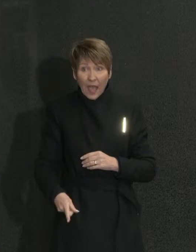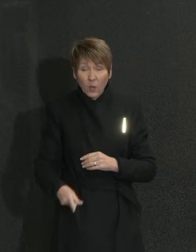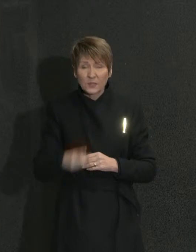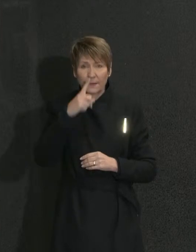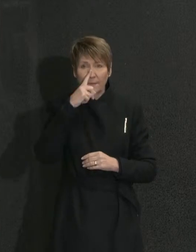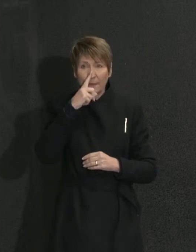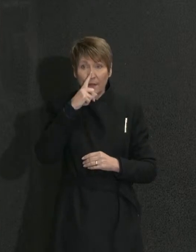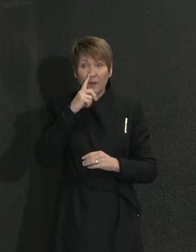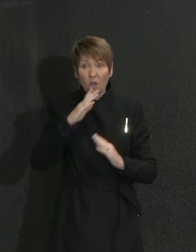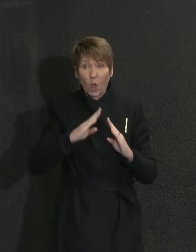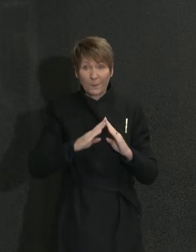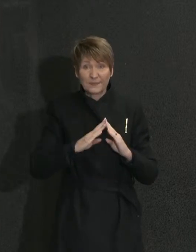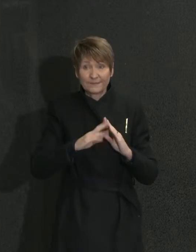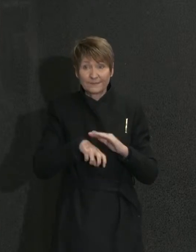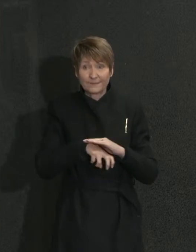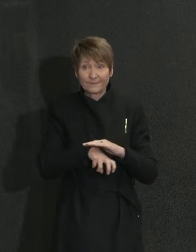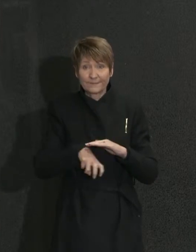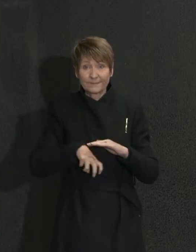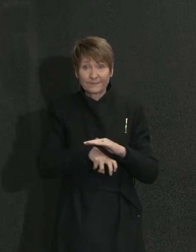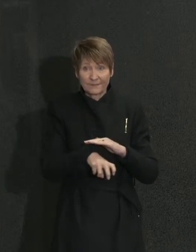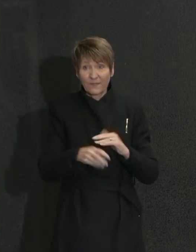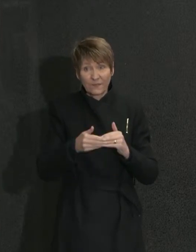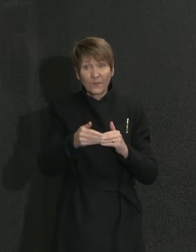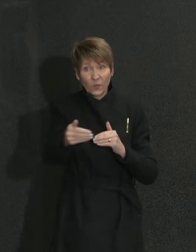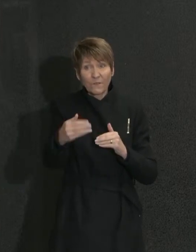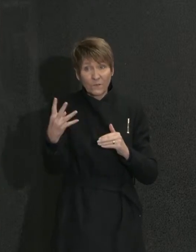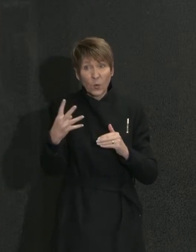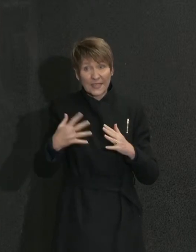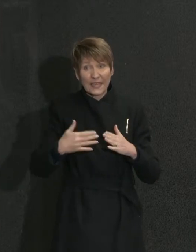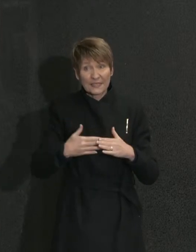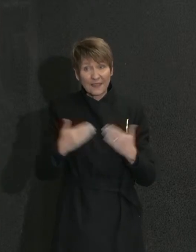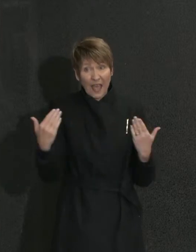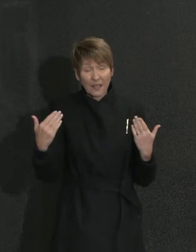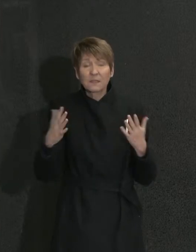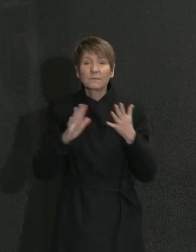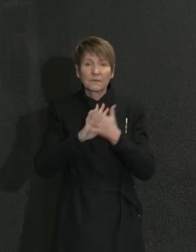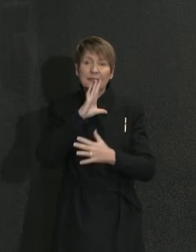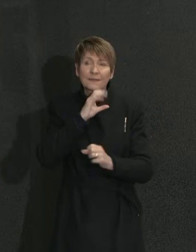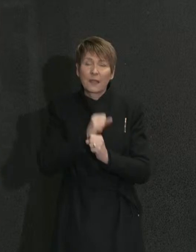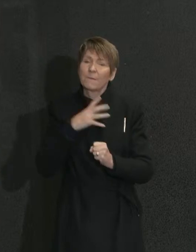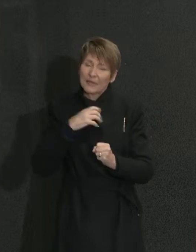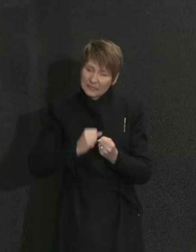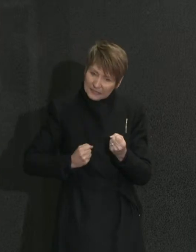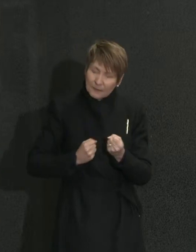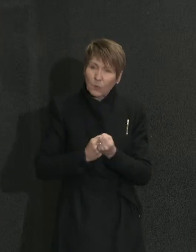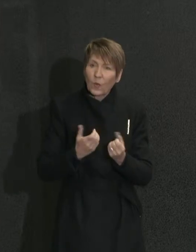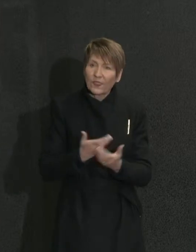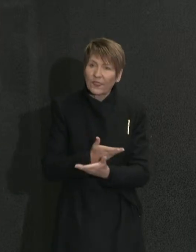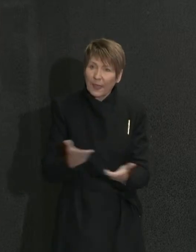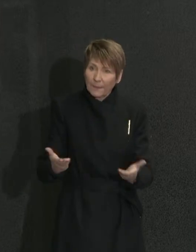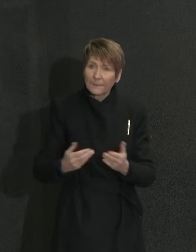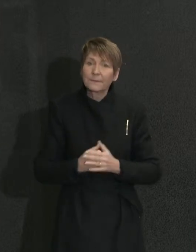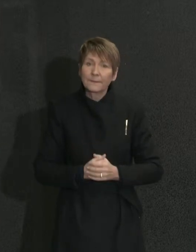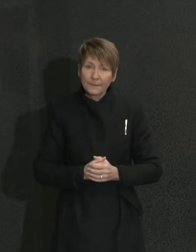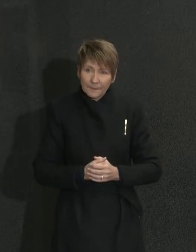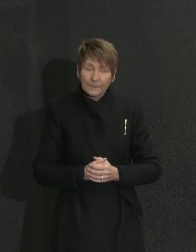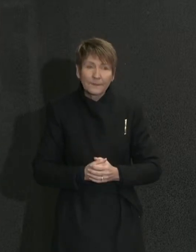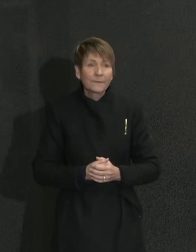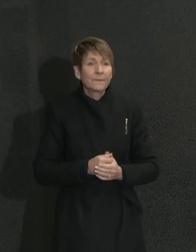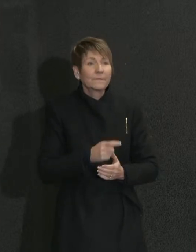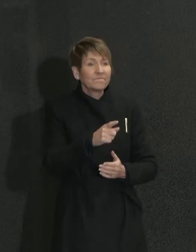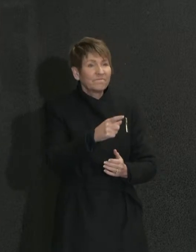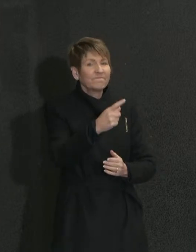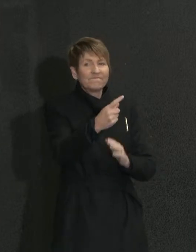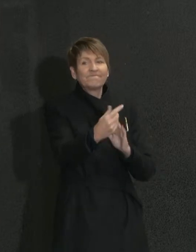days. And we're very grateful to them and we'll support them. But the other point, Nick, I've never walked away from one of these. We won't. We'll do all the questions.